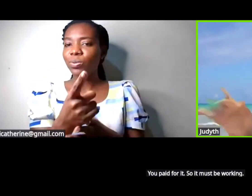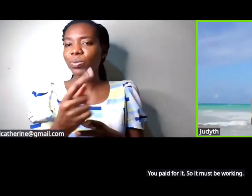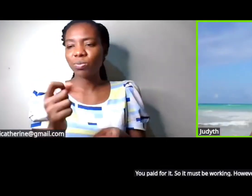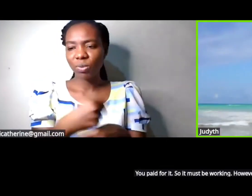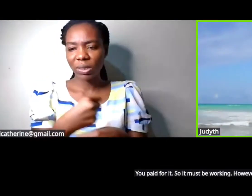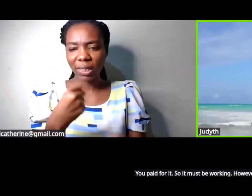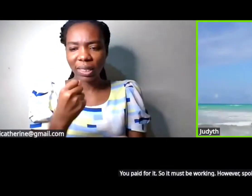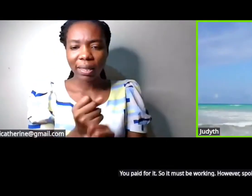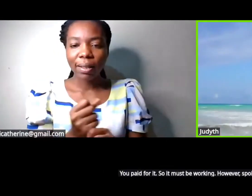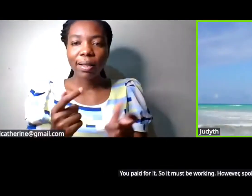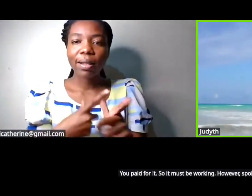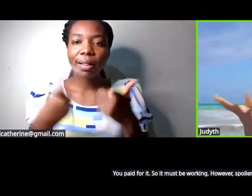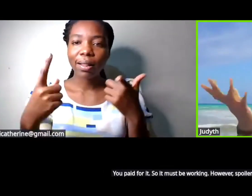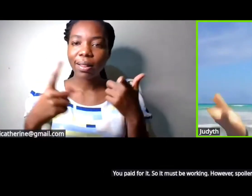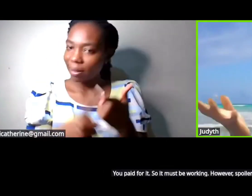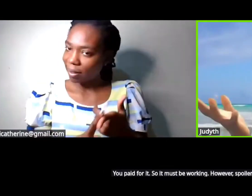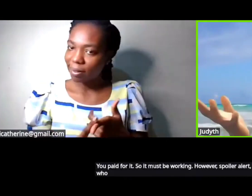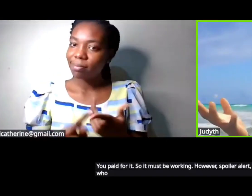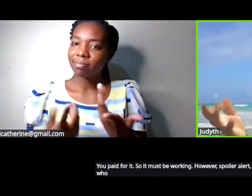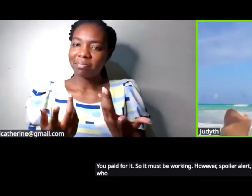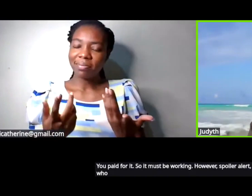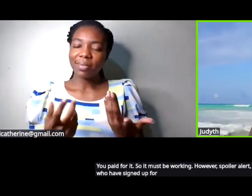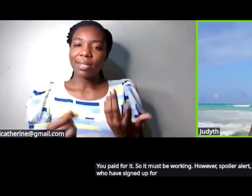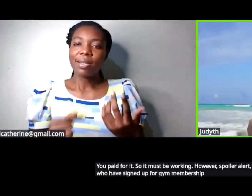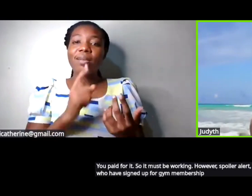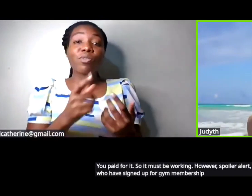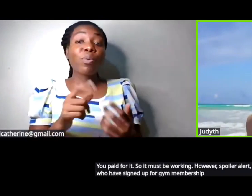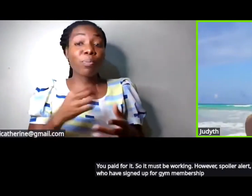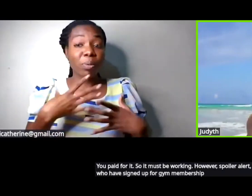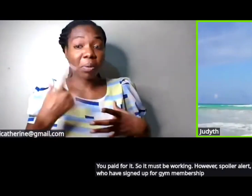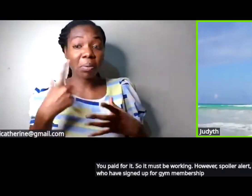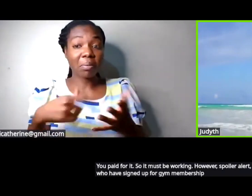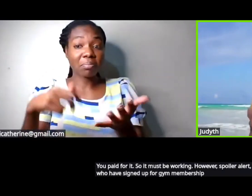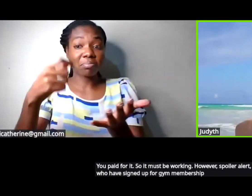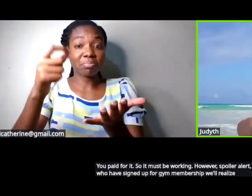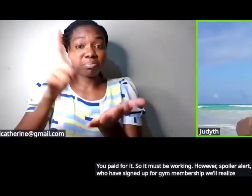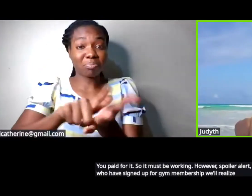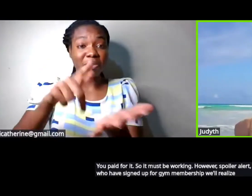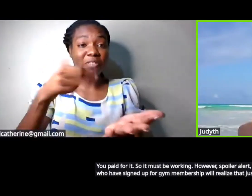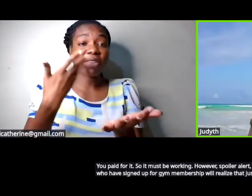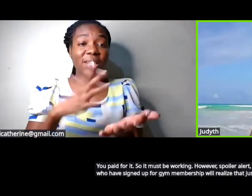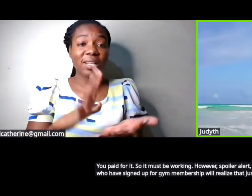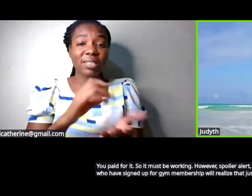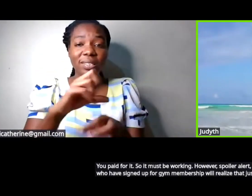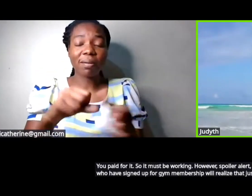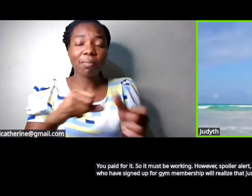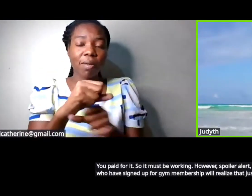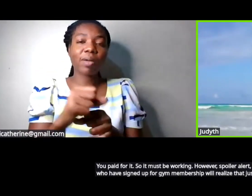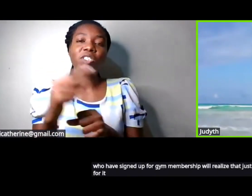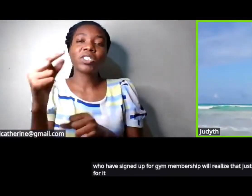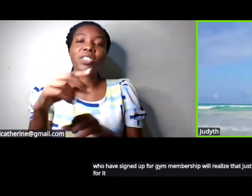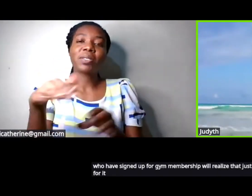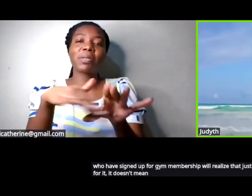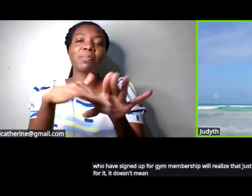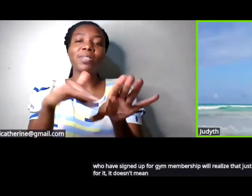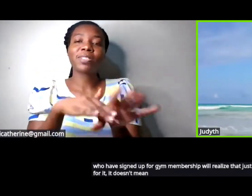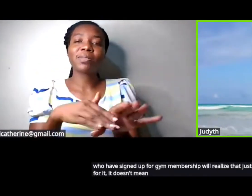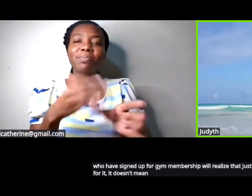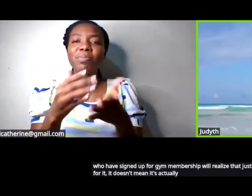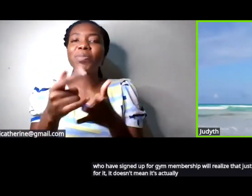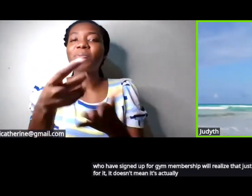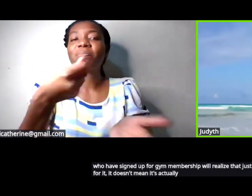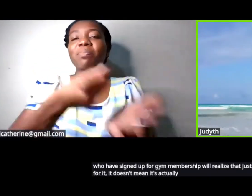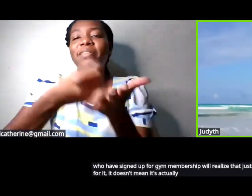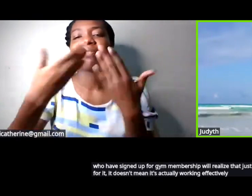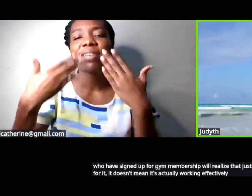alert, and most of you who have signed up for gym membership will realize that just because you paid for it, it doesn't mean it's actually working effectively.